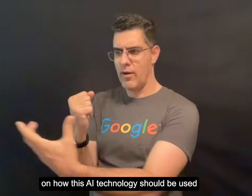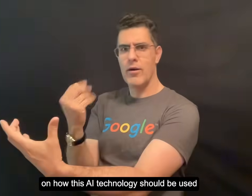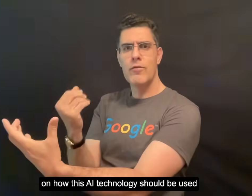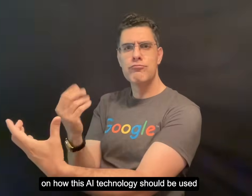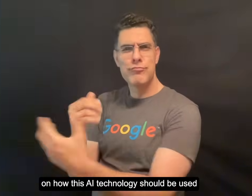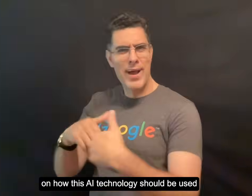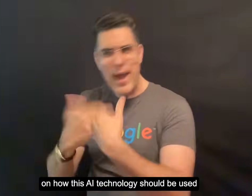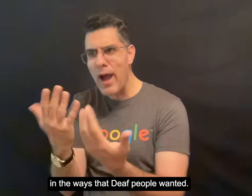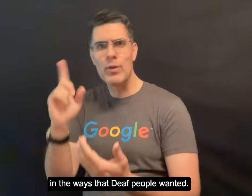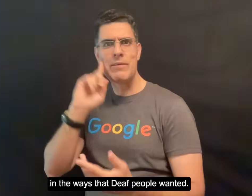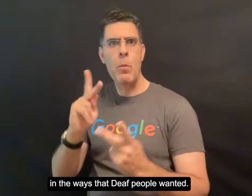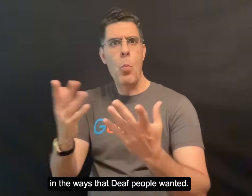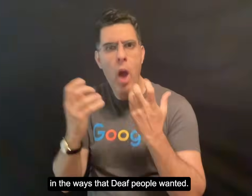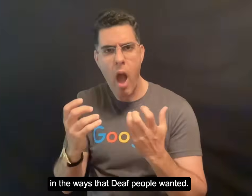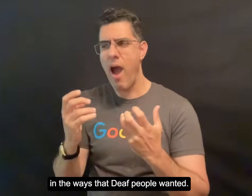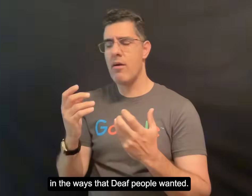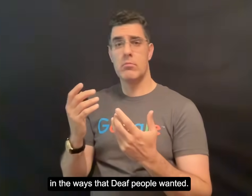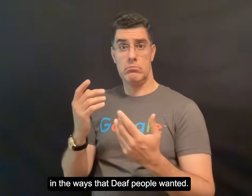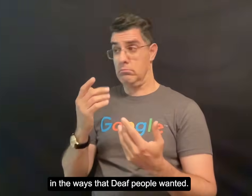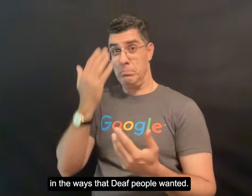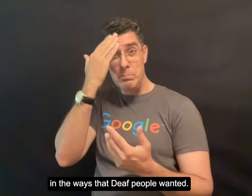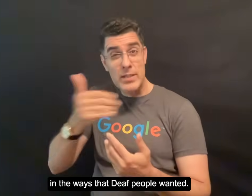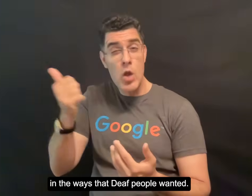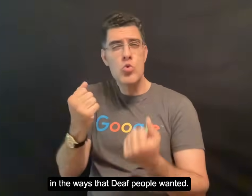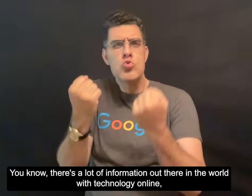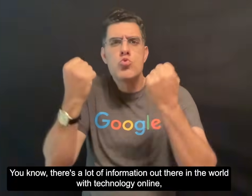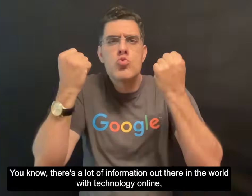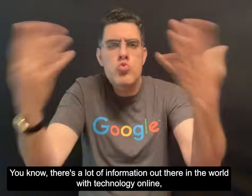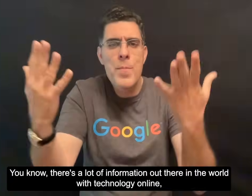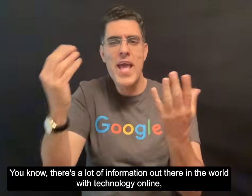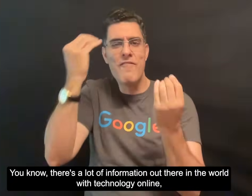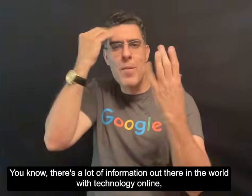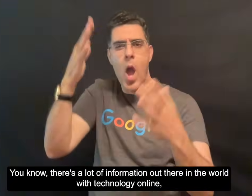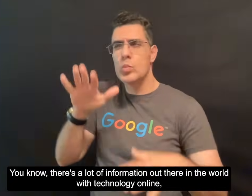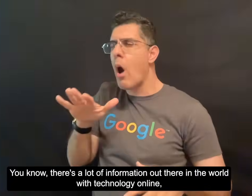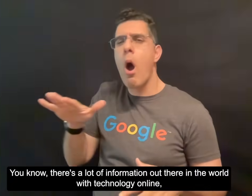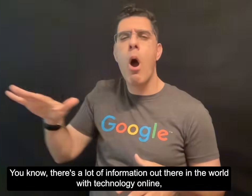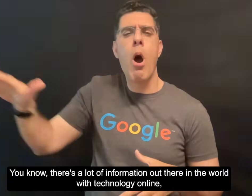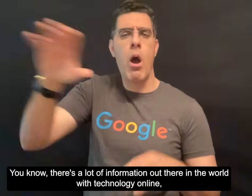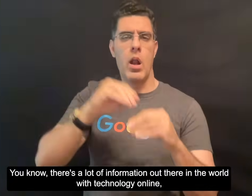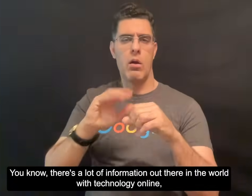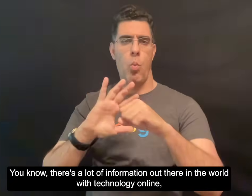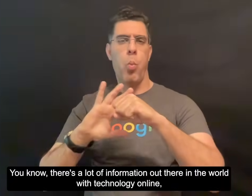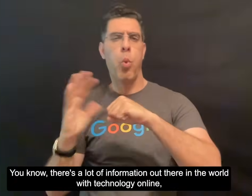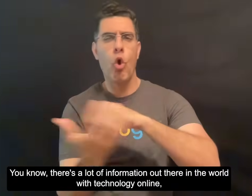in the ways that Deaf people want it. You know, there's a lot of information out there in the world with technology,